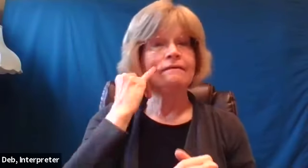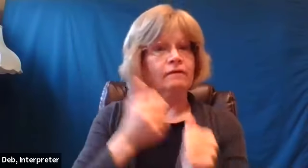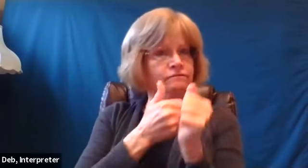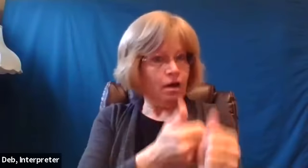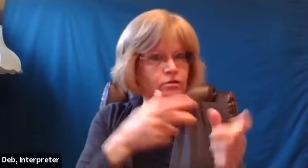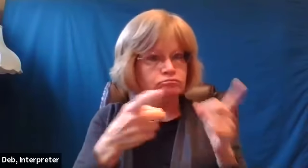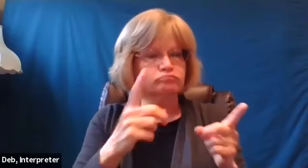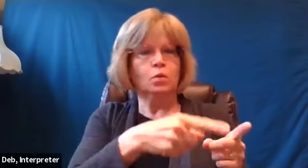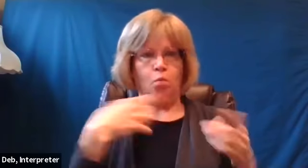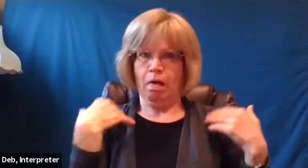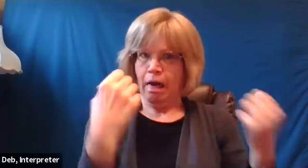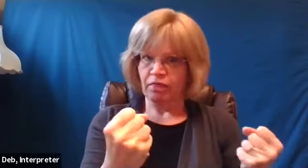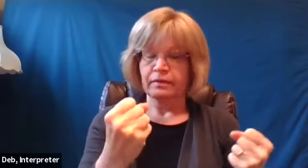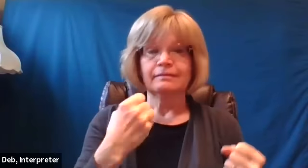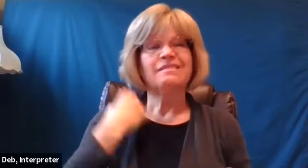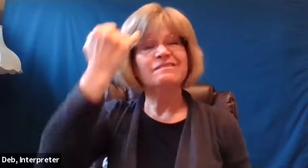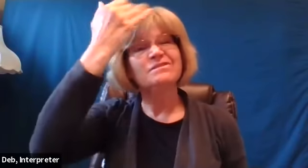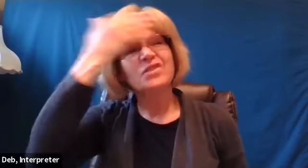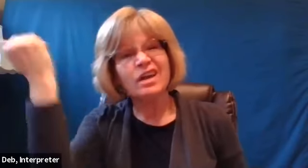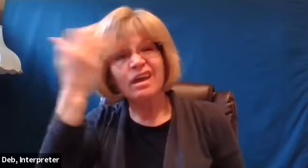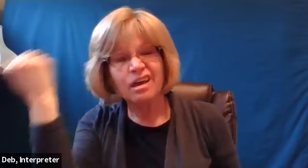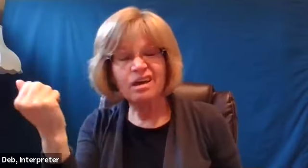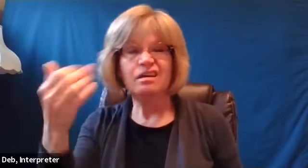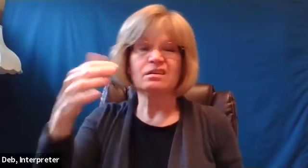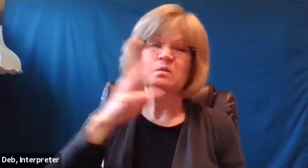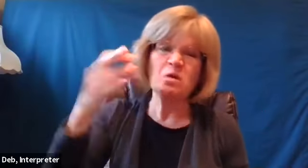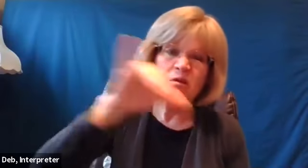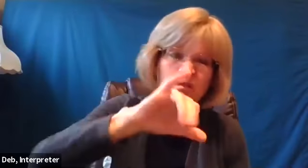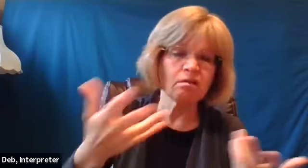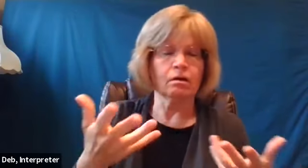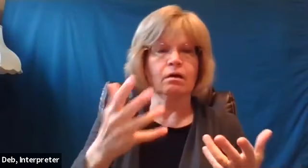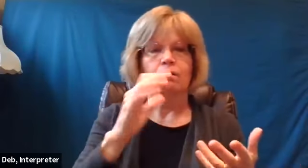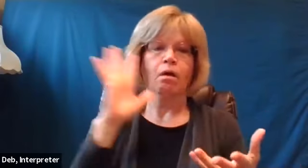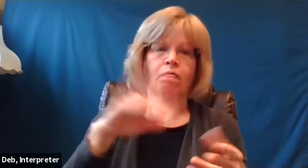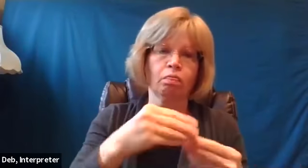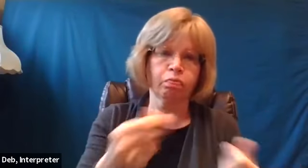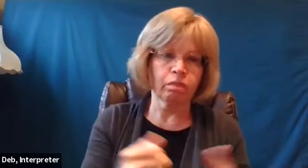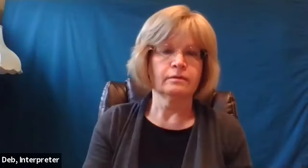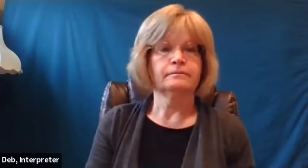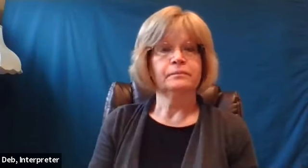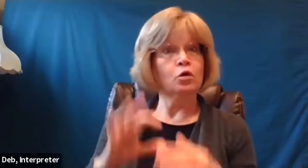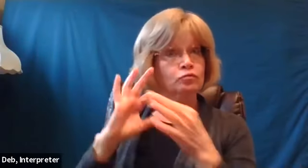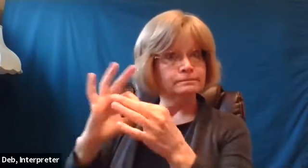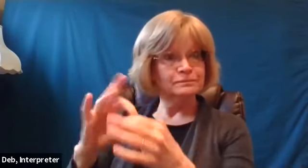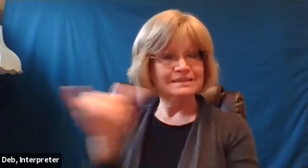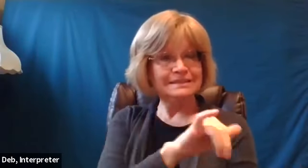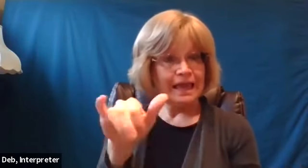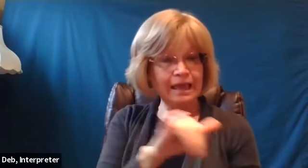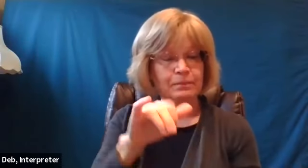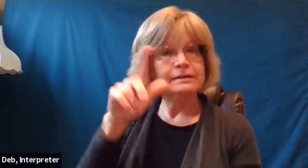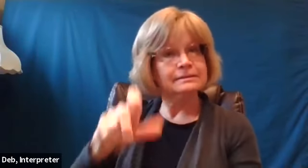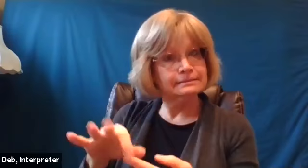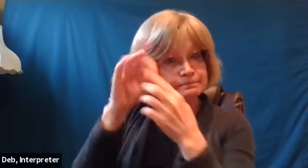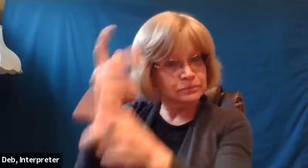forget, it might get weak and sickly. Relationships are kind of like this plant. In order to stay healthy, they need special care, like checking in with your friends